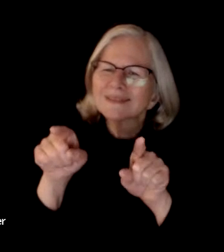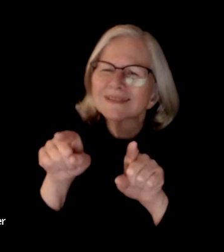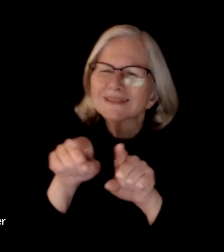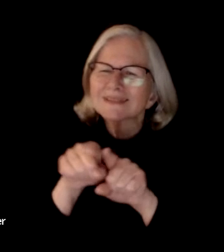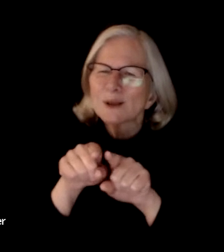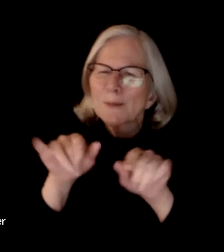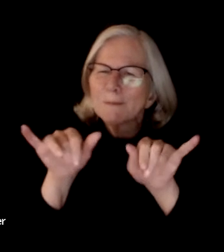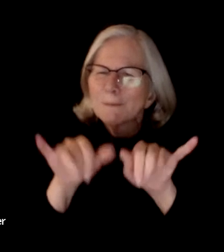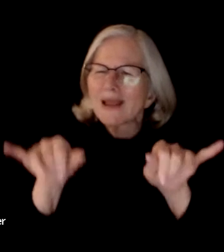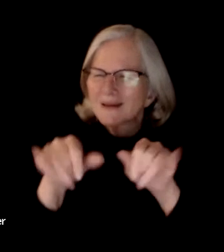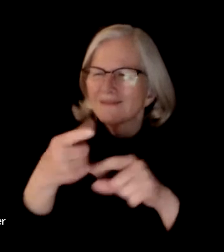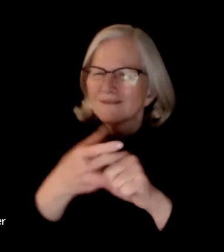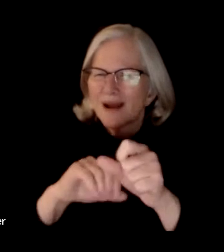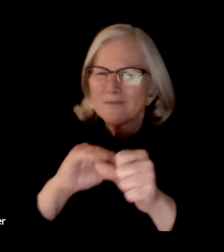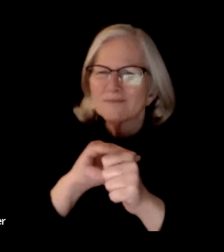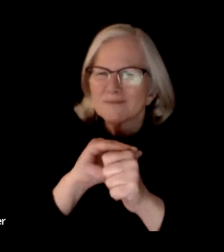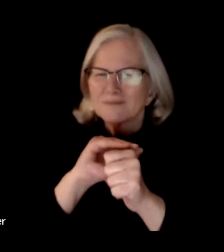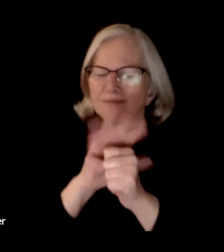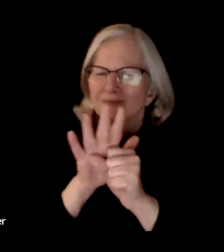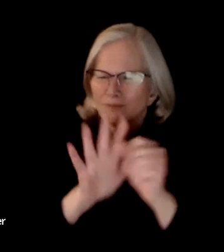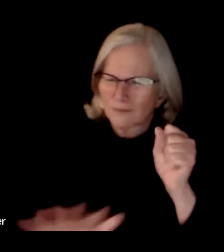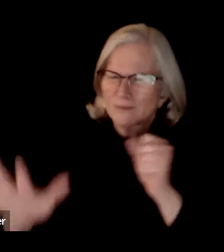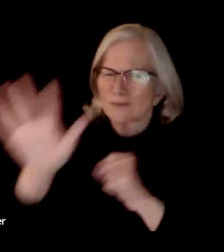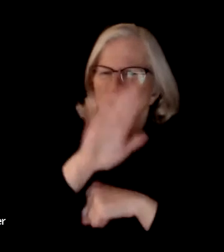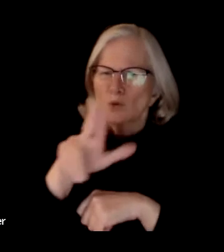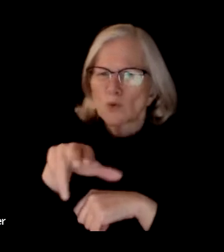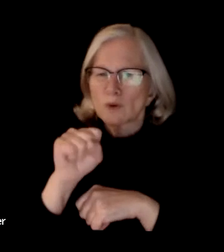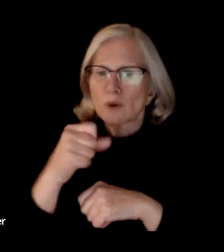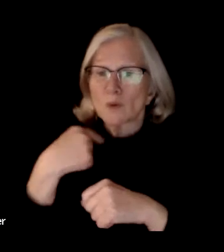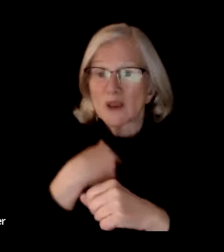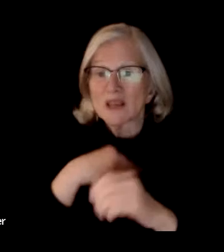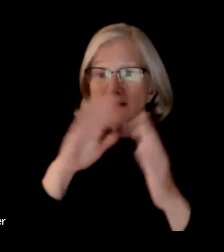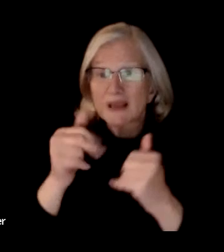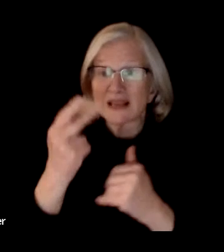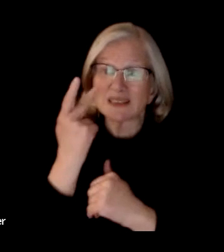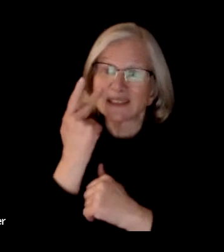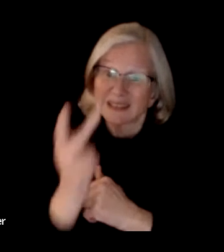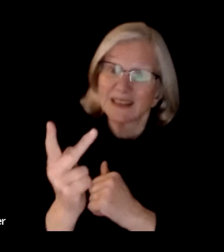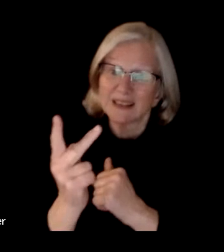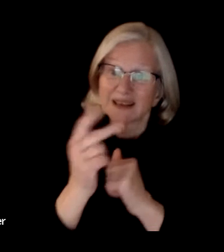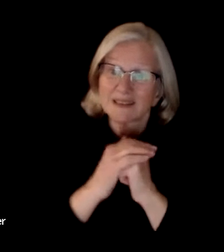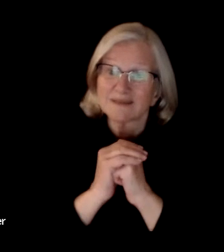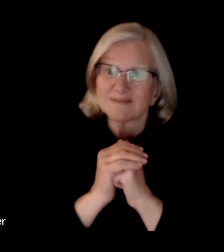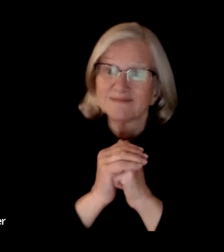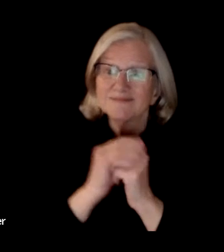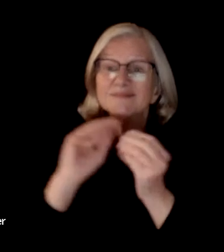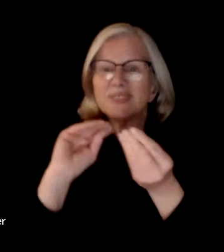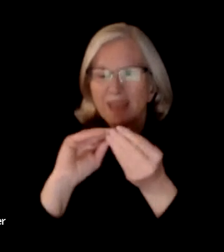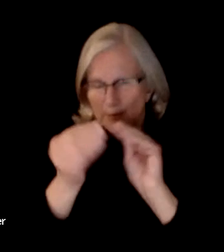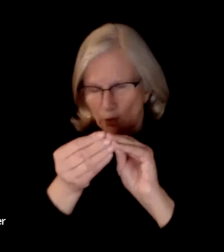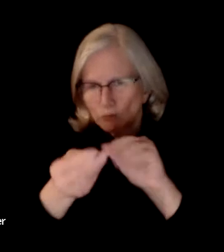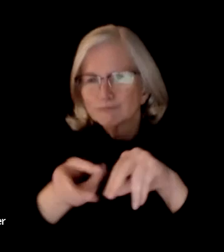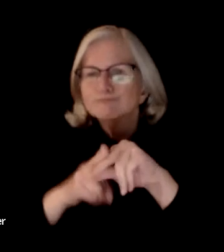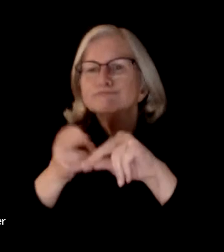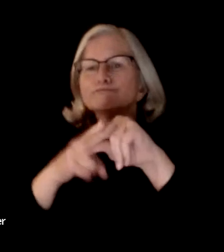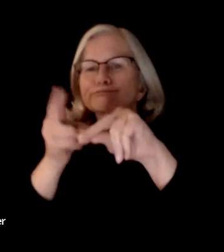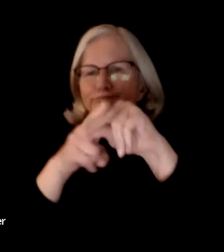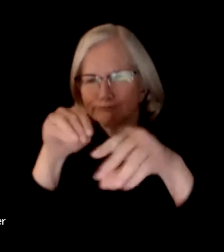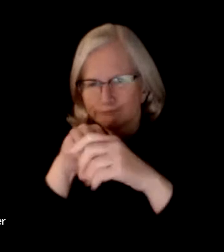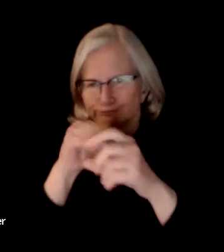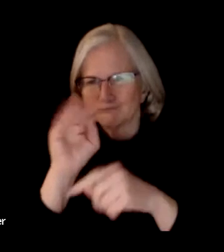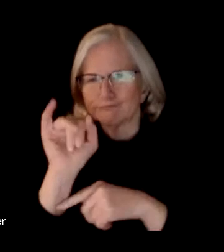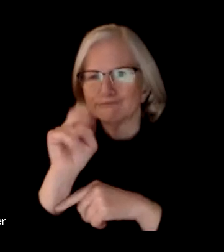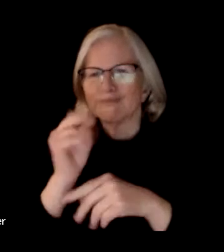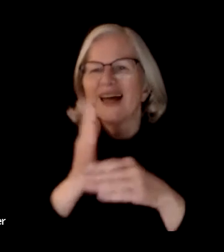the country, that we do expect to see cases go back up in Minnesota following the year-end holidays,